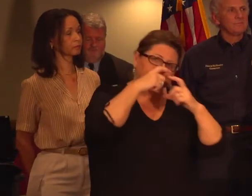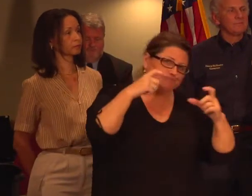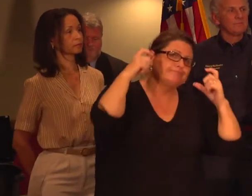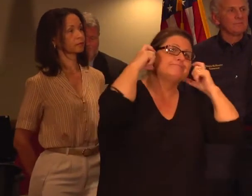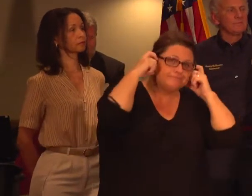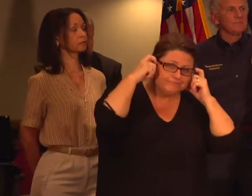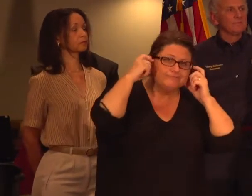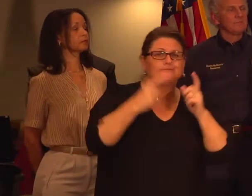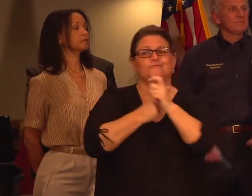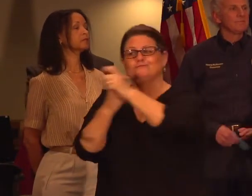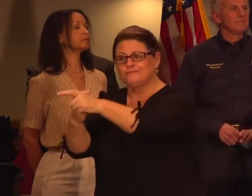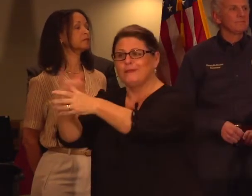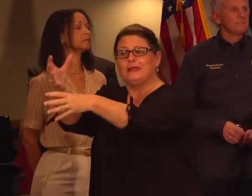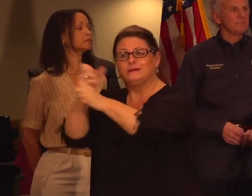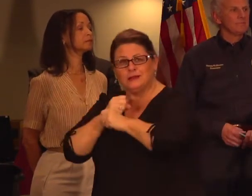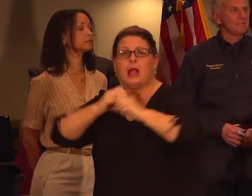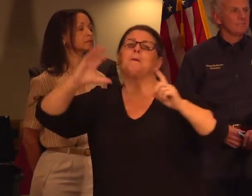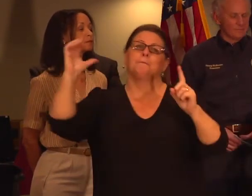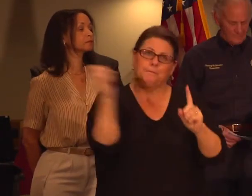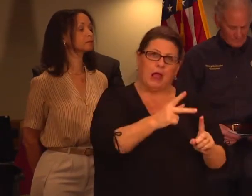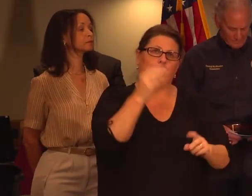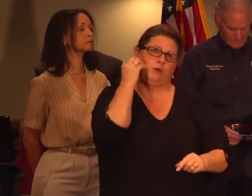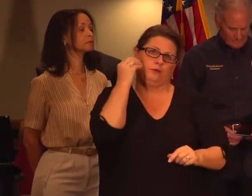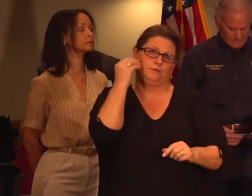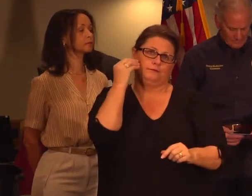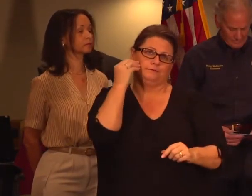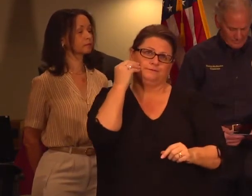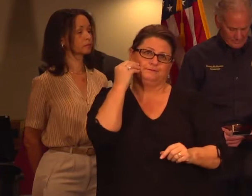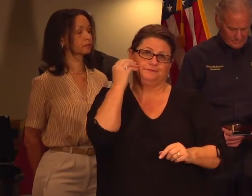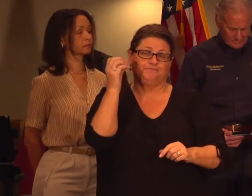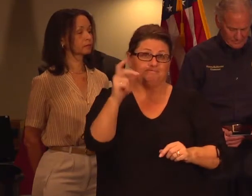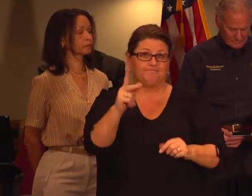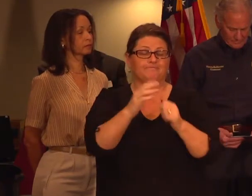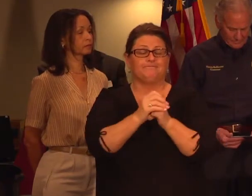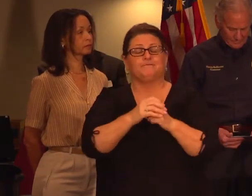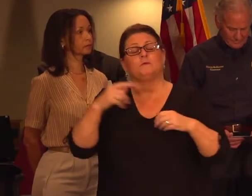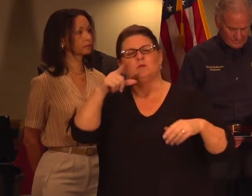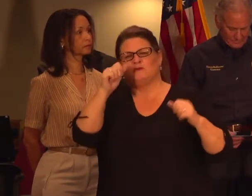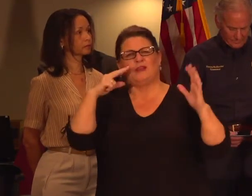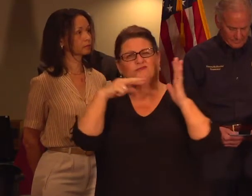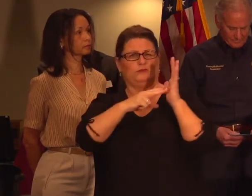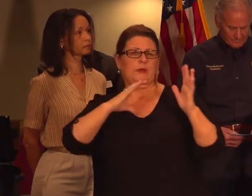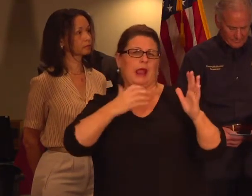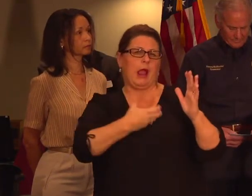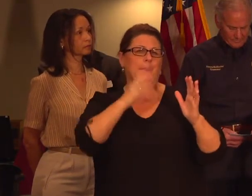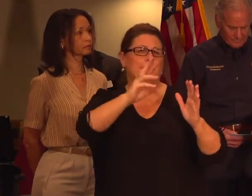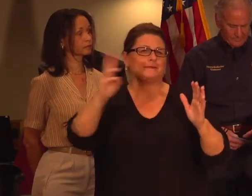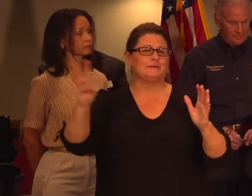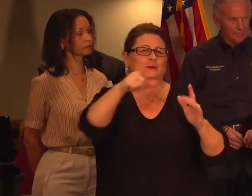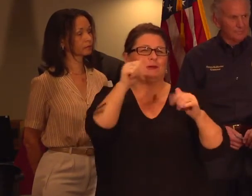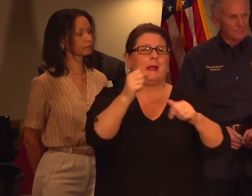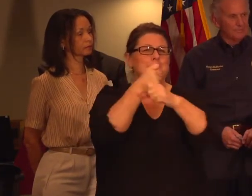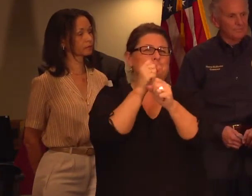have. Again, we will post on our website instructions and a video for making a homemade mask. It's quite